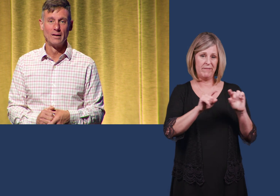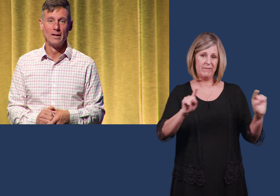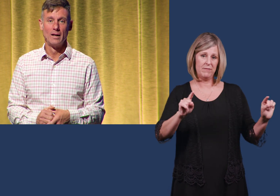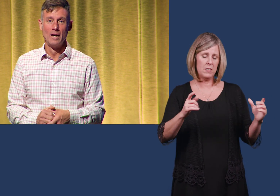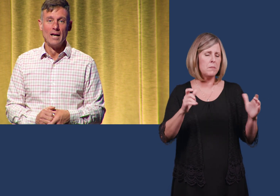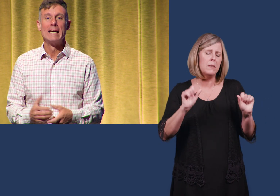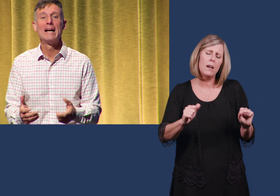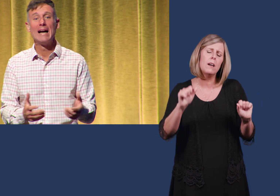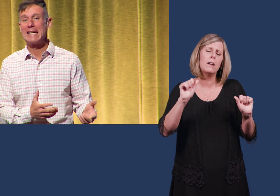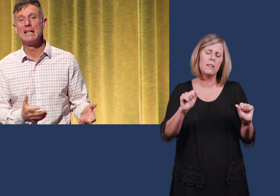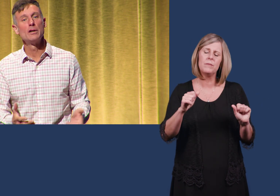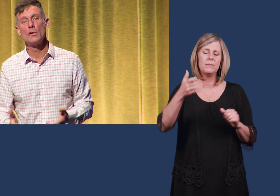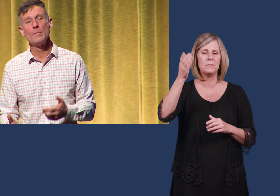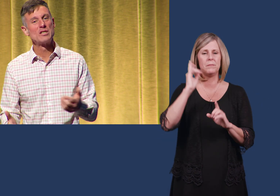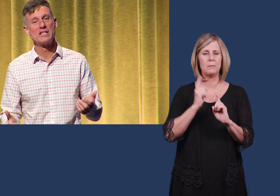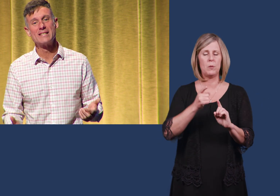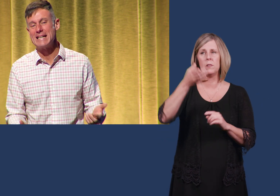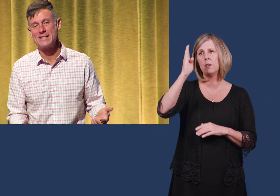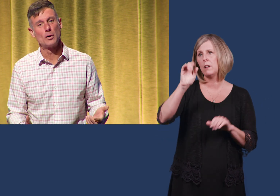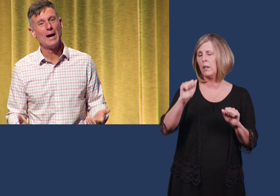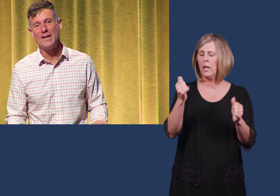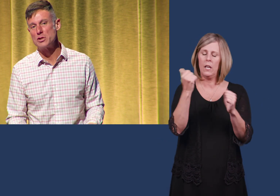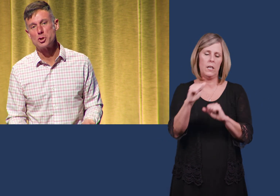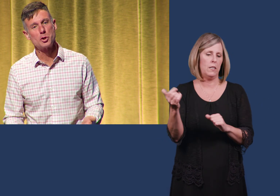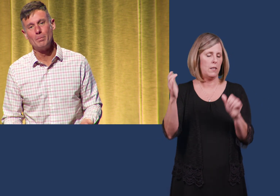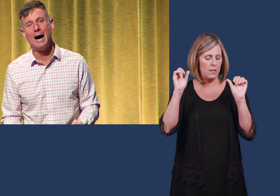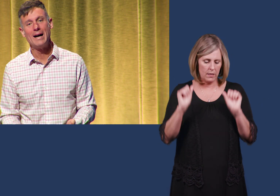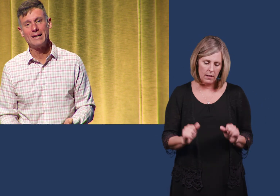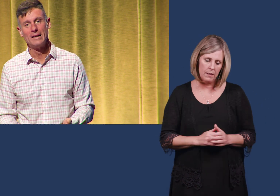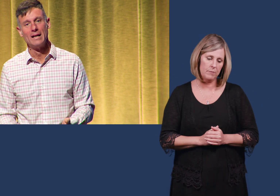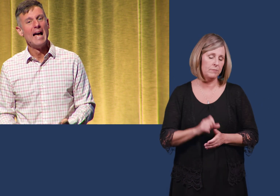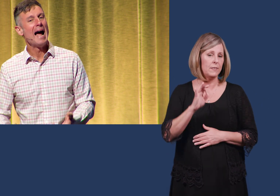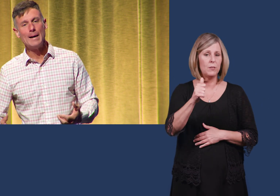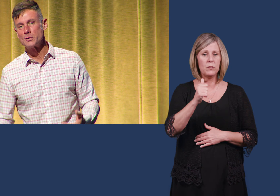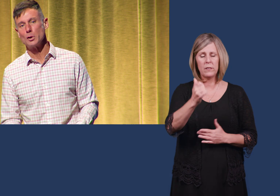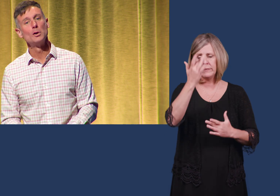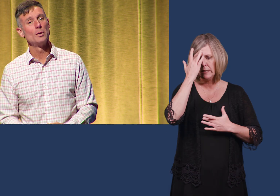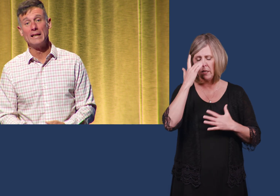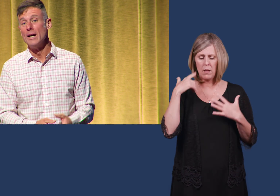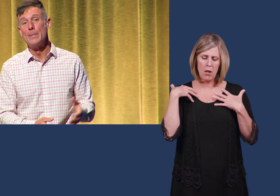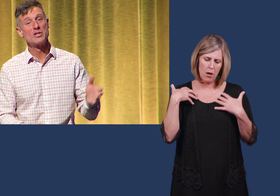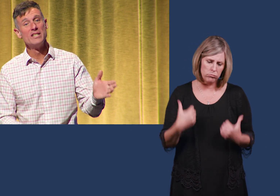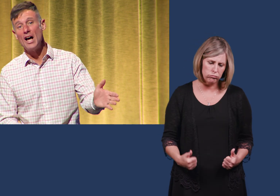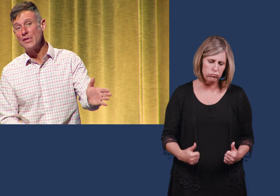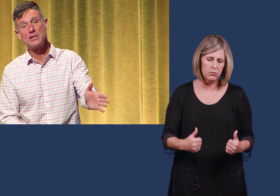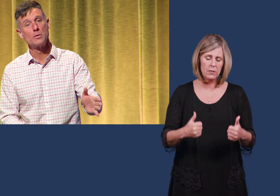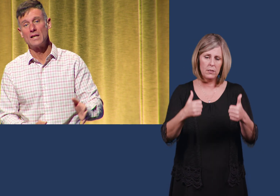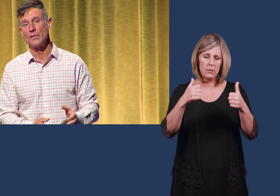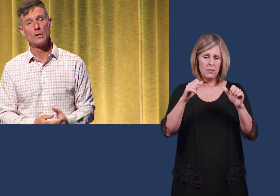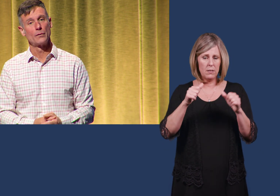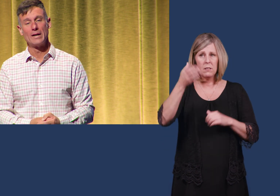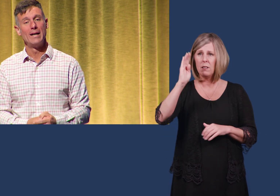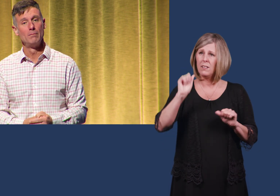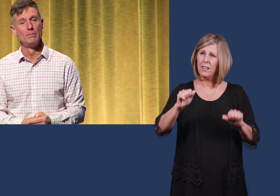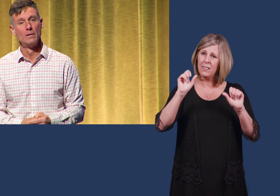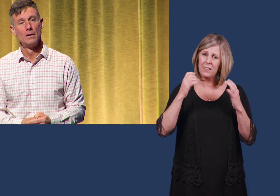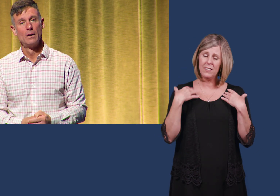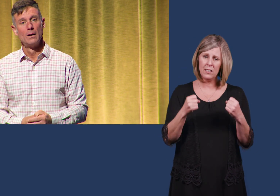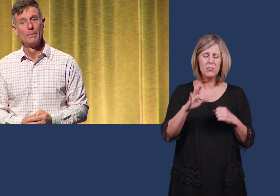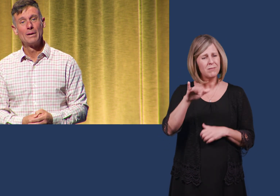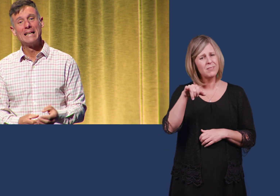God. Can God heal you from this disease that ravages your body? Absolutely, because nothing's too difficult for